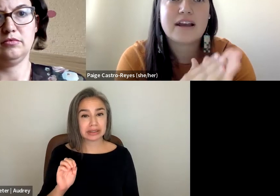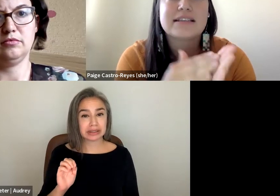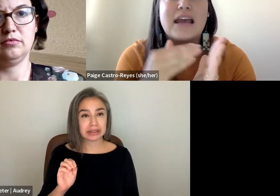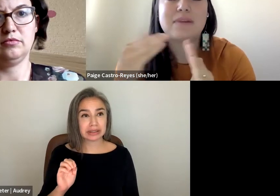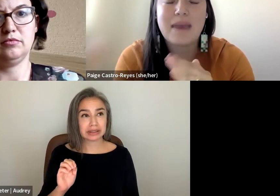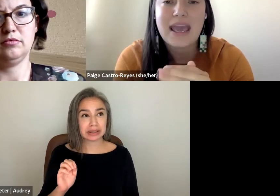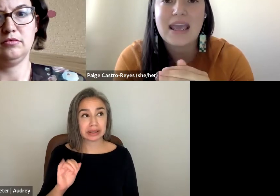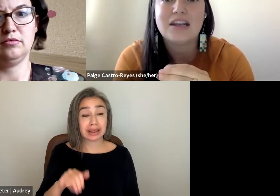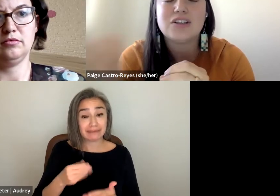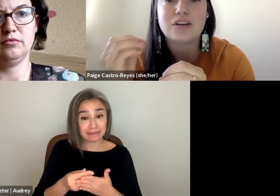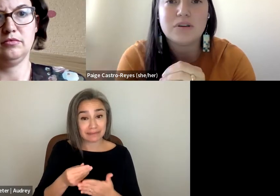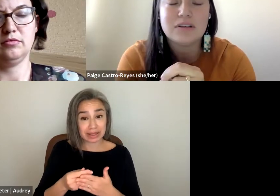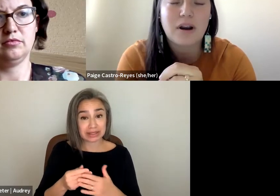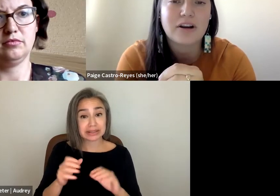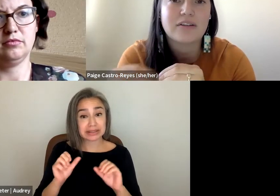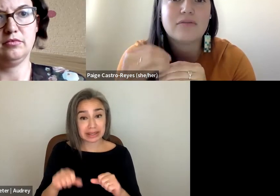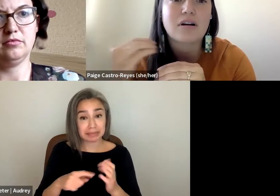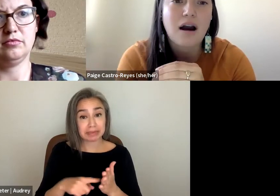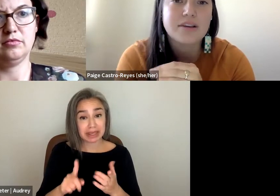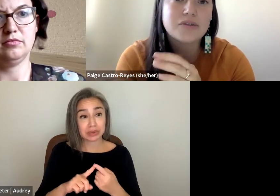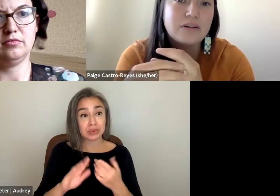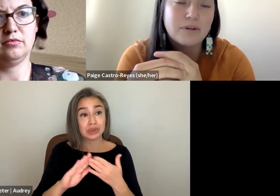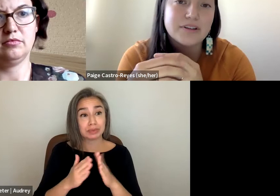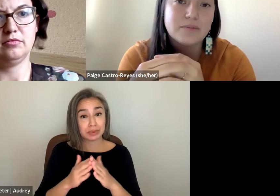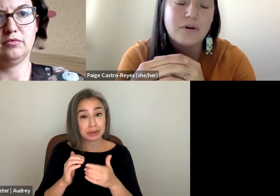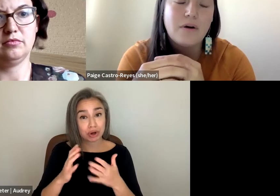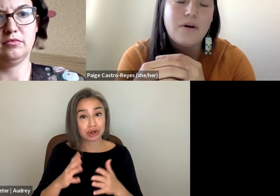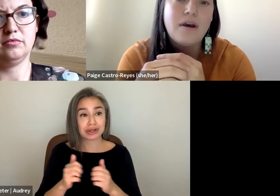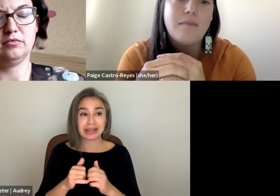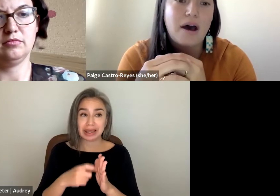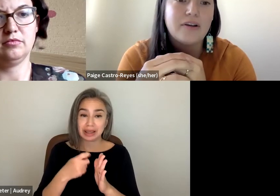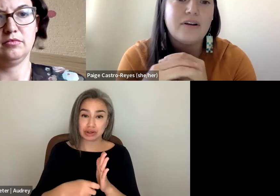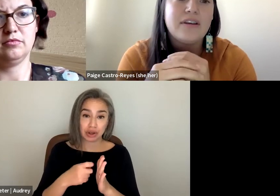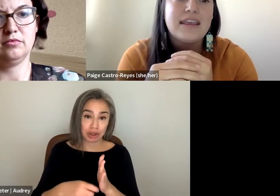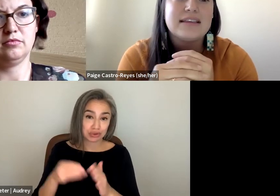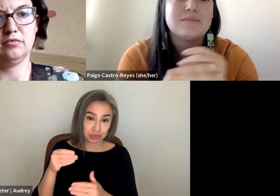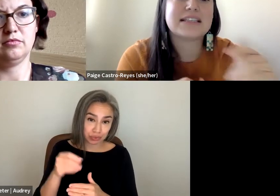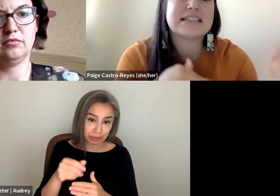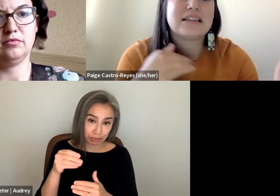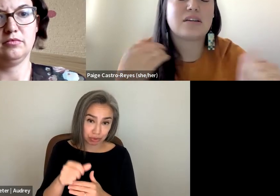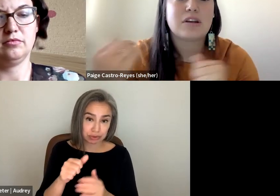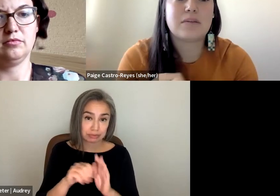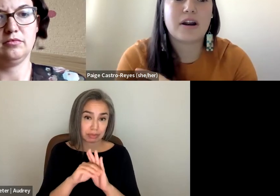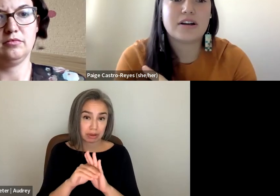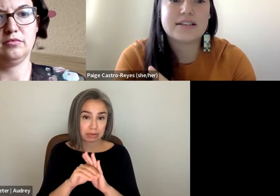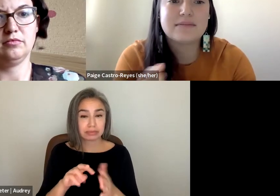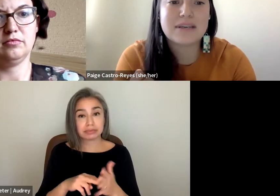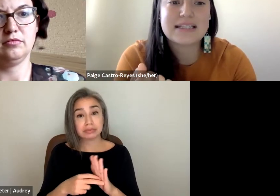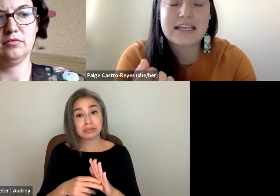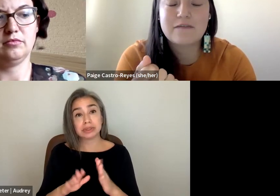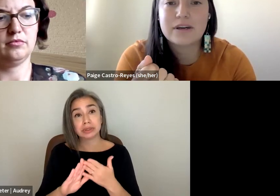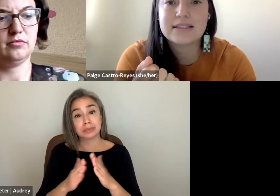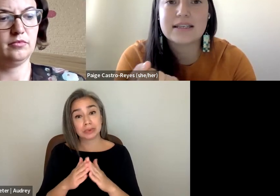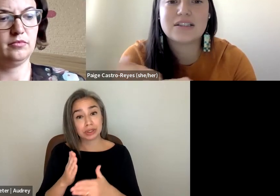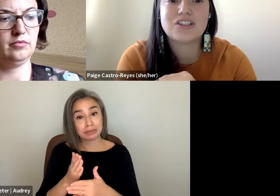the funds can be paid to community partners through a cost reimbursable model. This means that the community partner